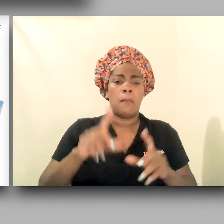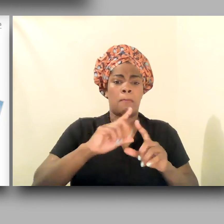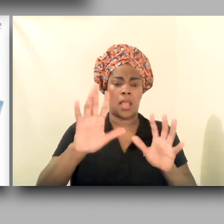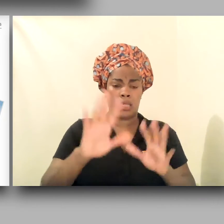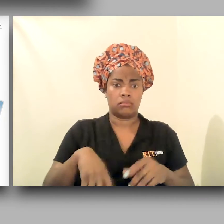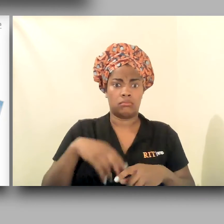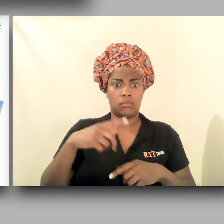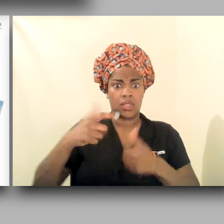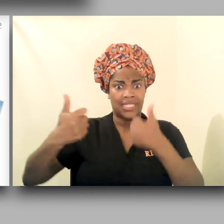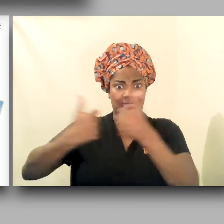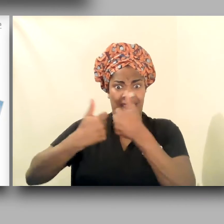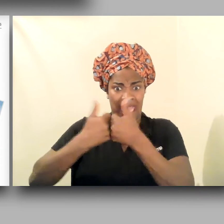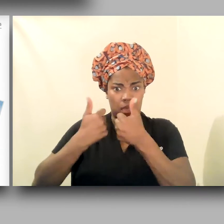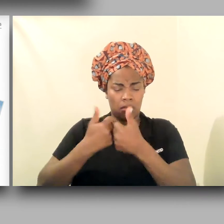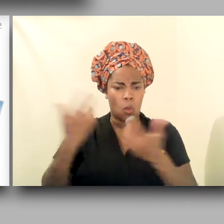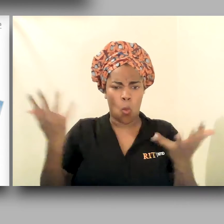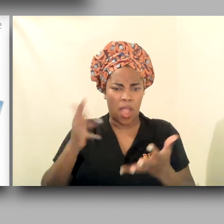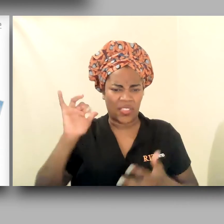is Dr.